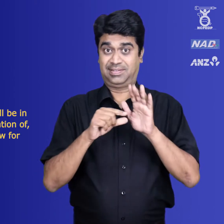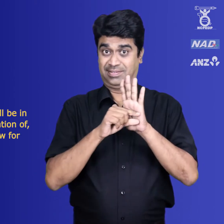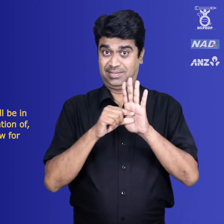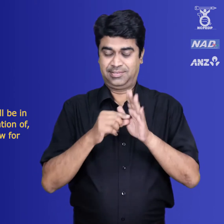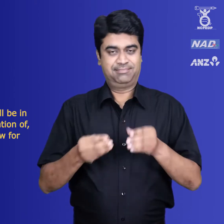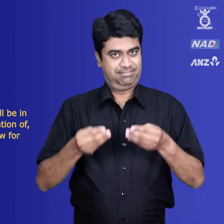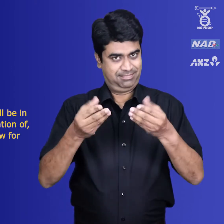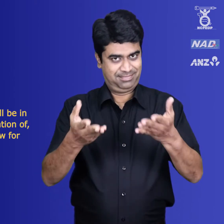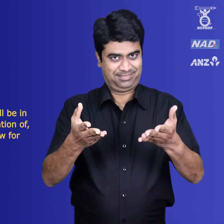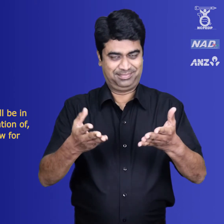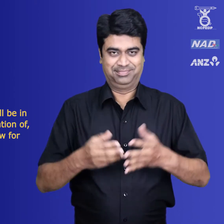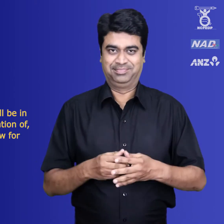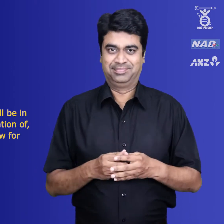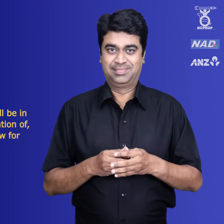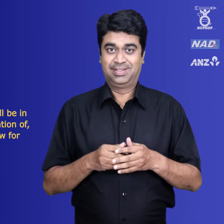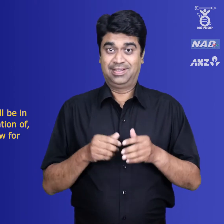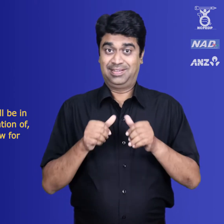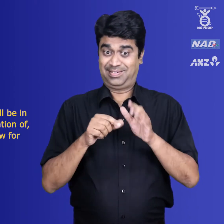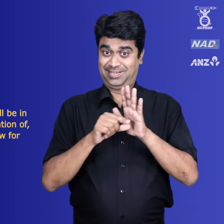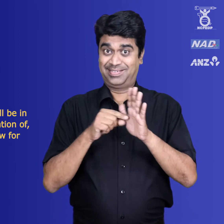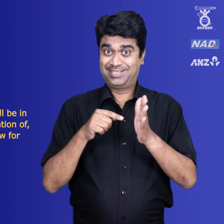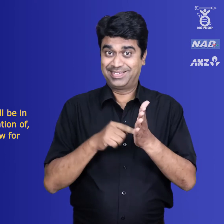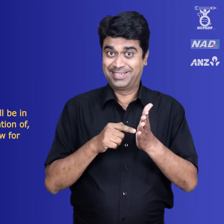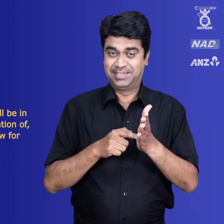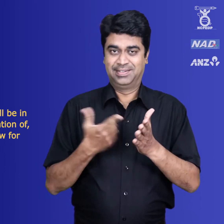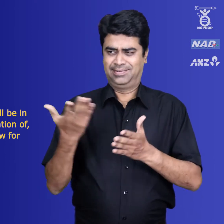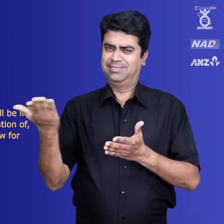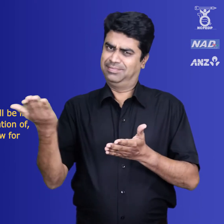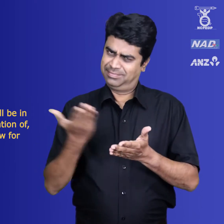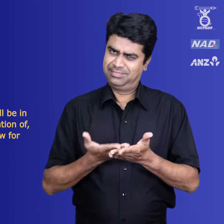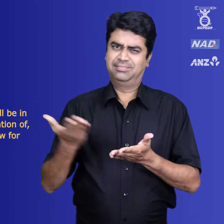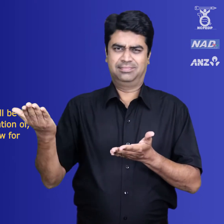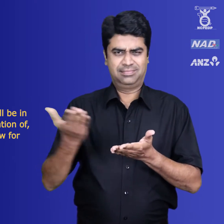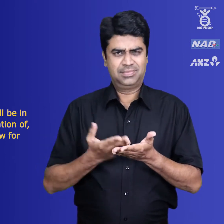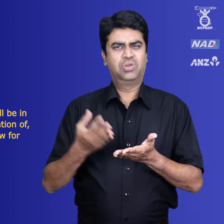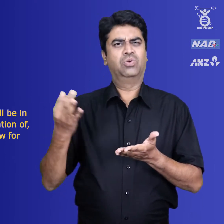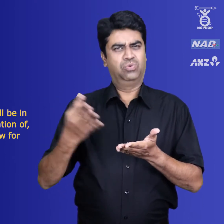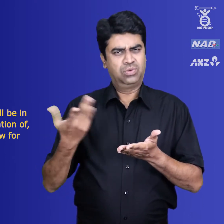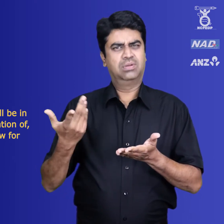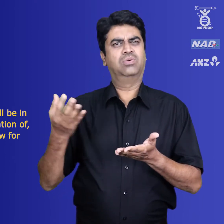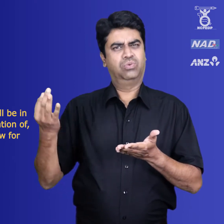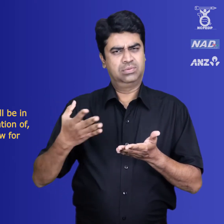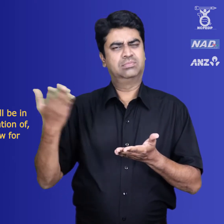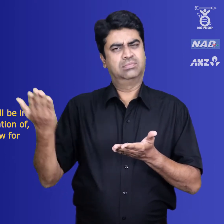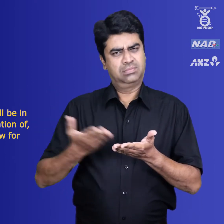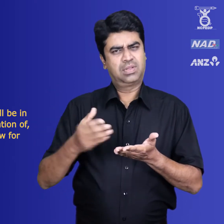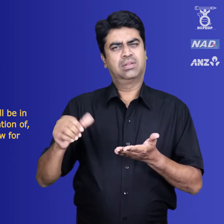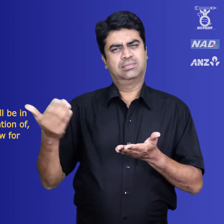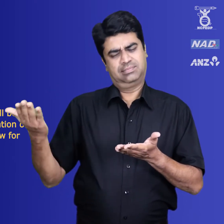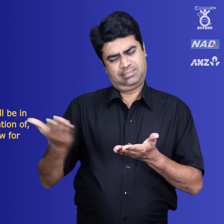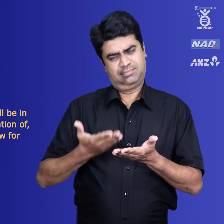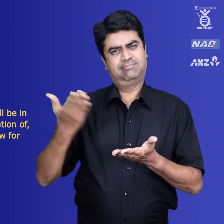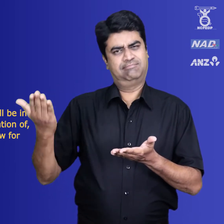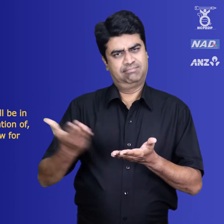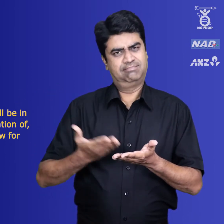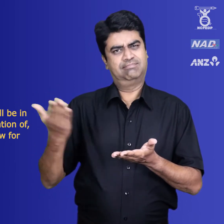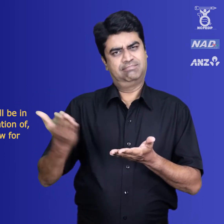The provisions of this Act shall be in addition to, and not in derogation